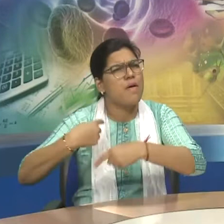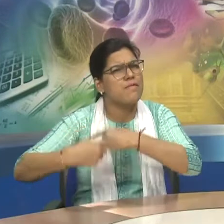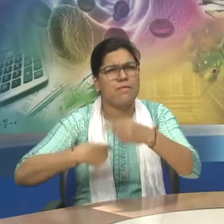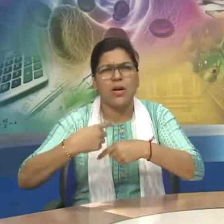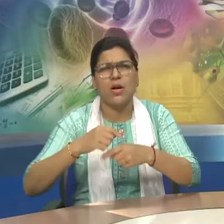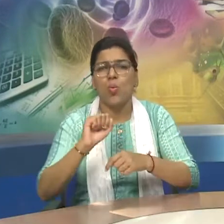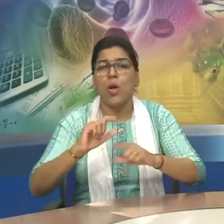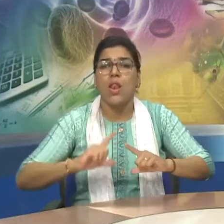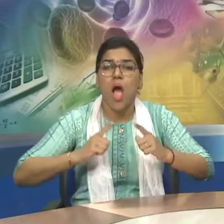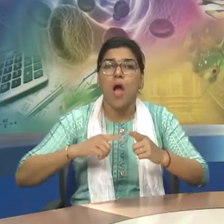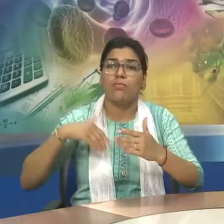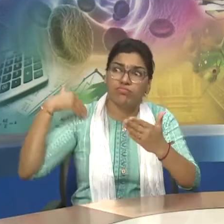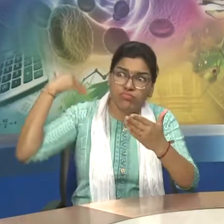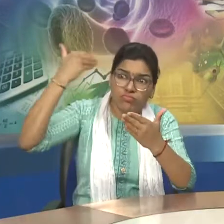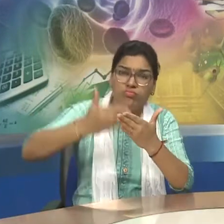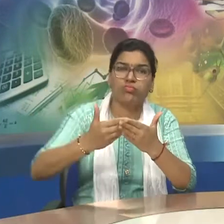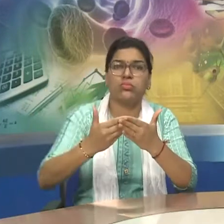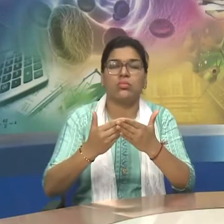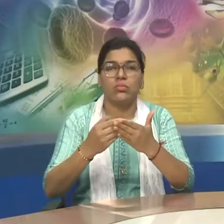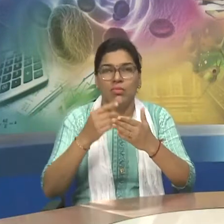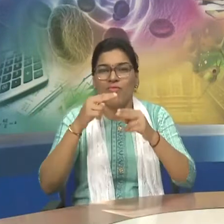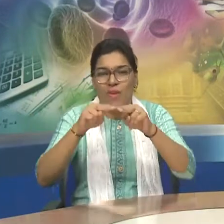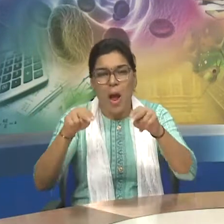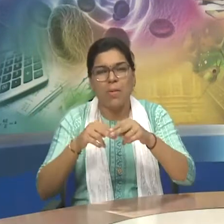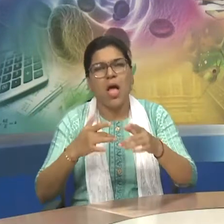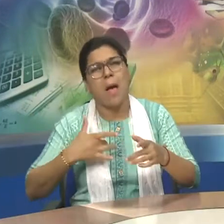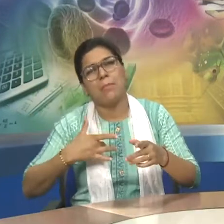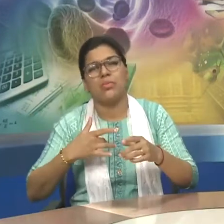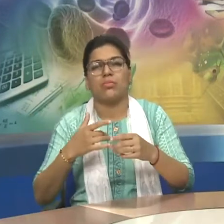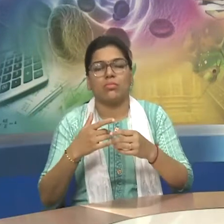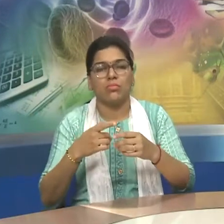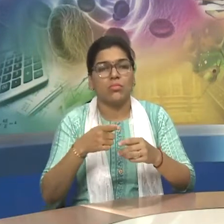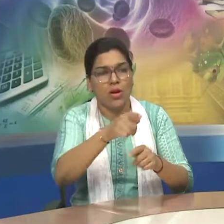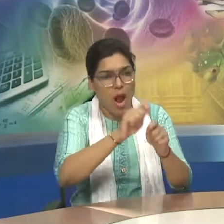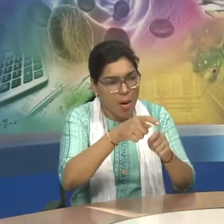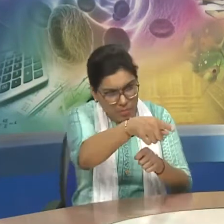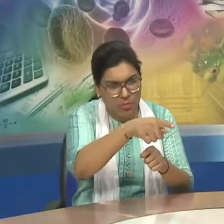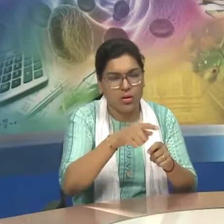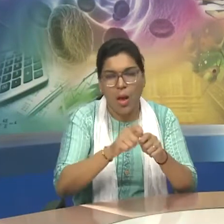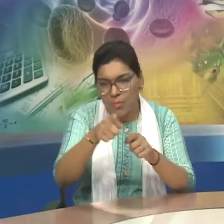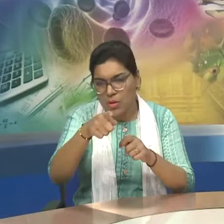as part of their daily lives,